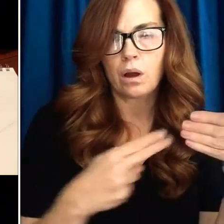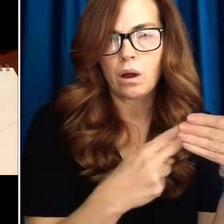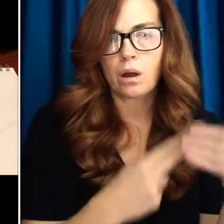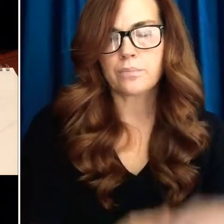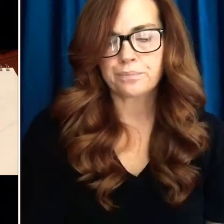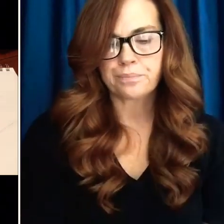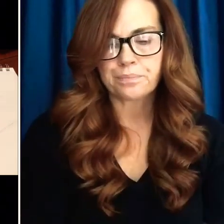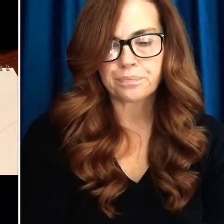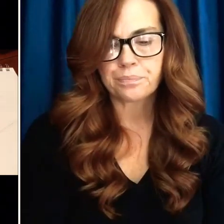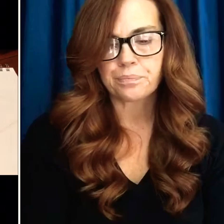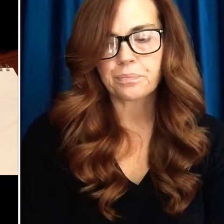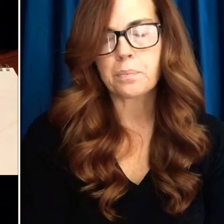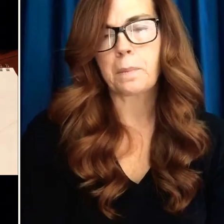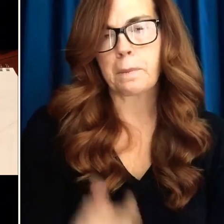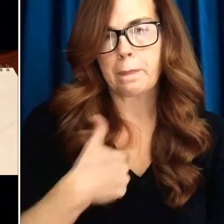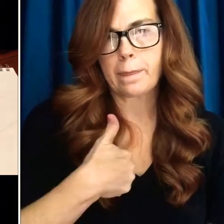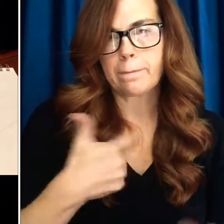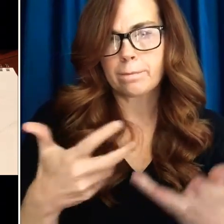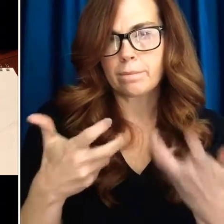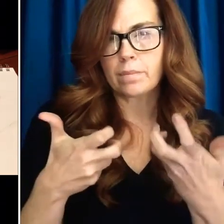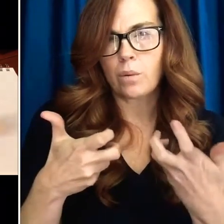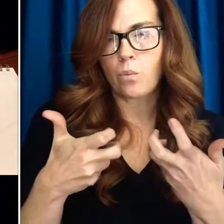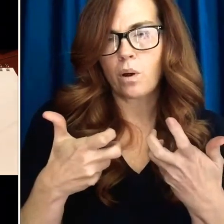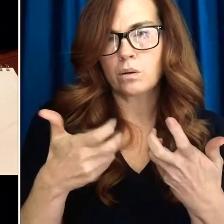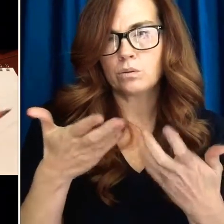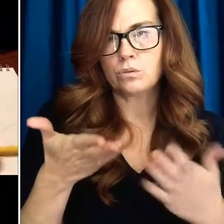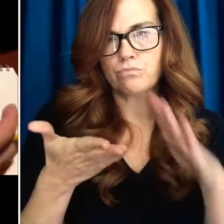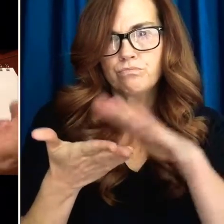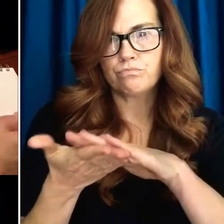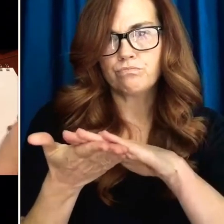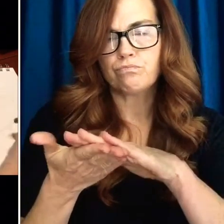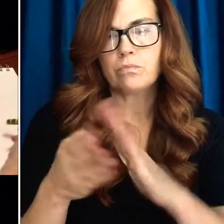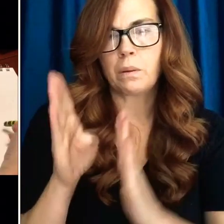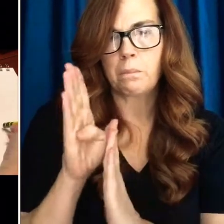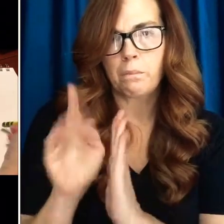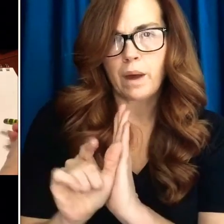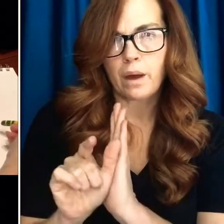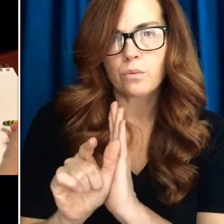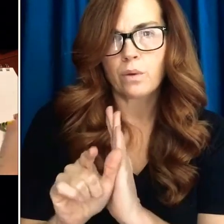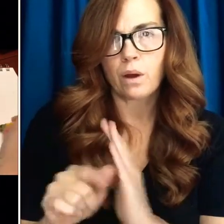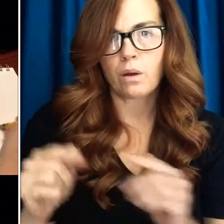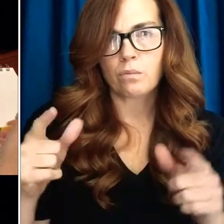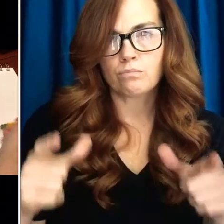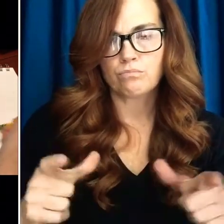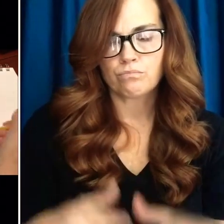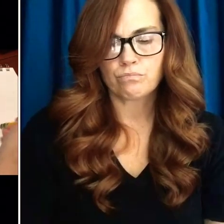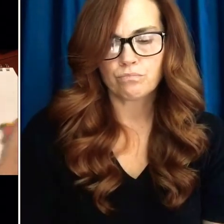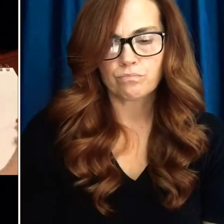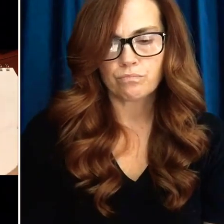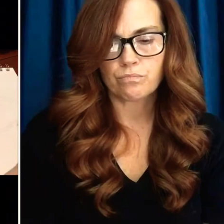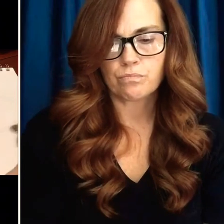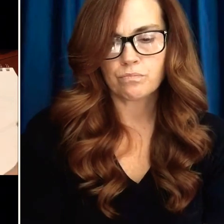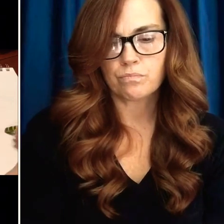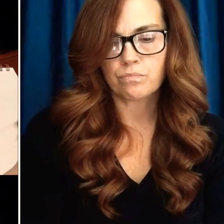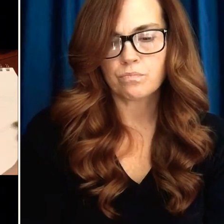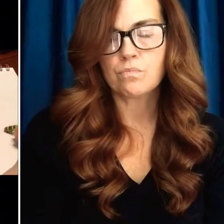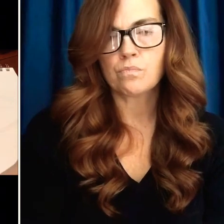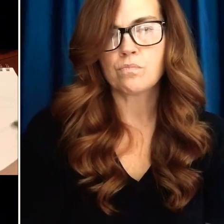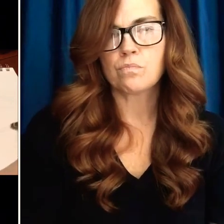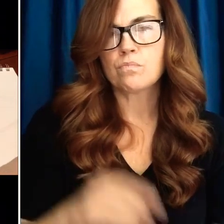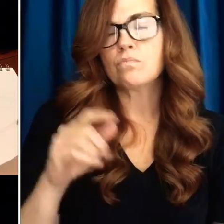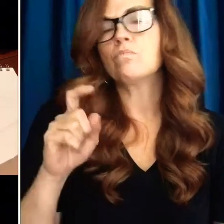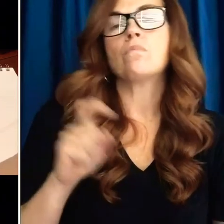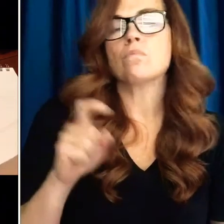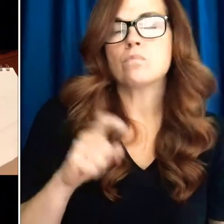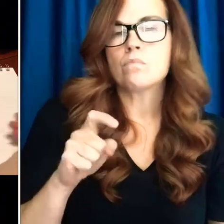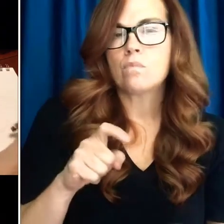probably, or to have some sort of background to work with. So I need to clean up some of